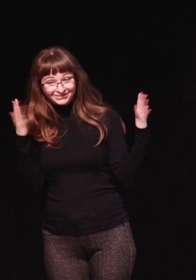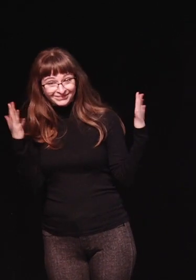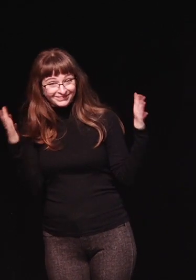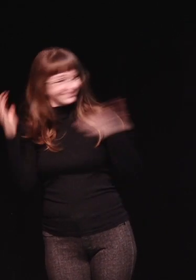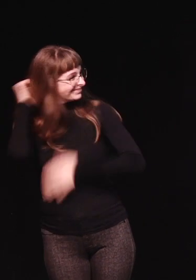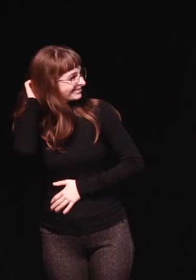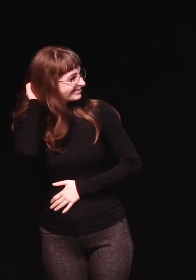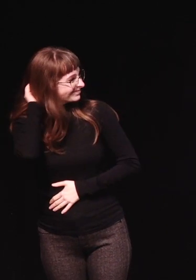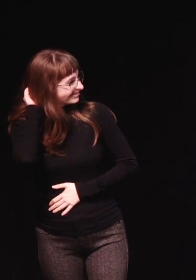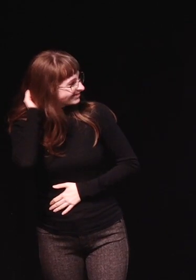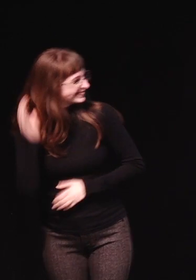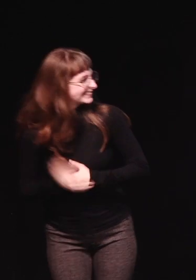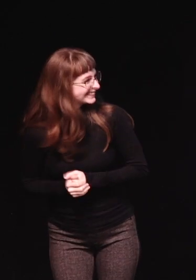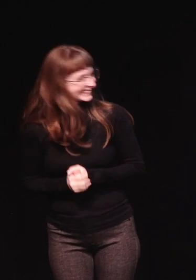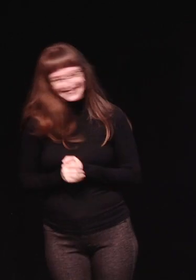right?